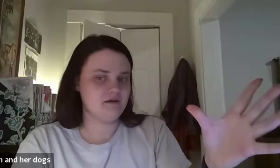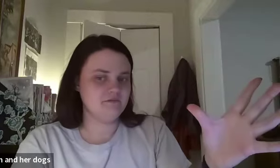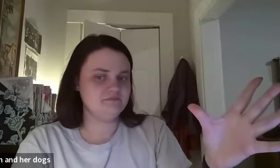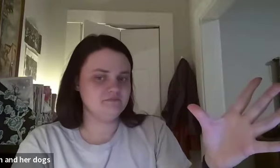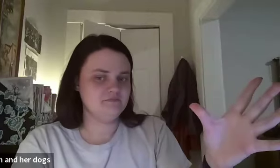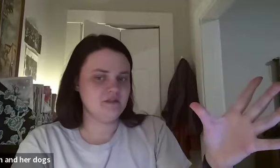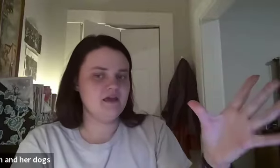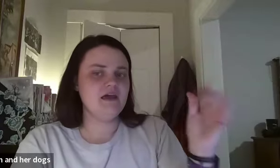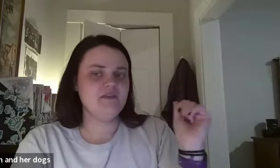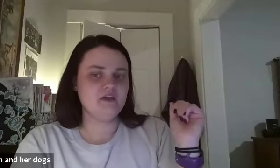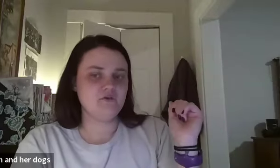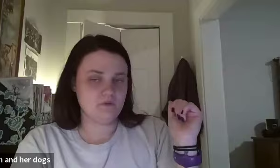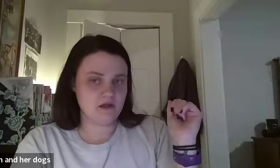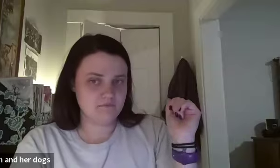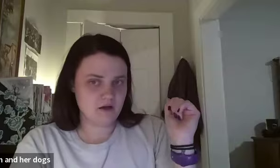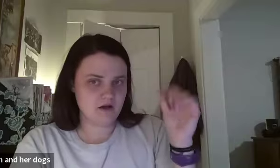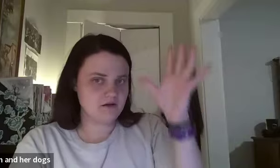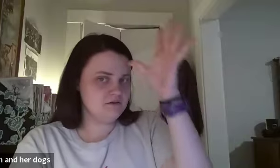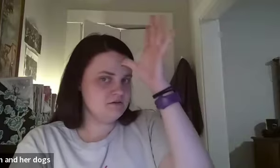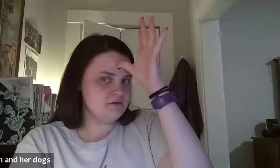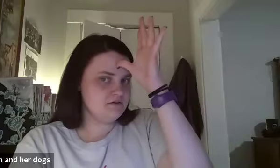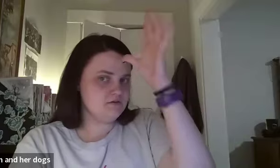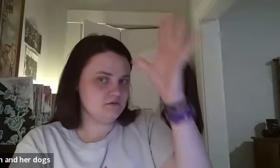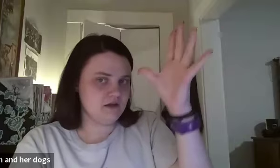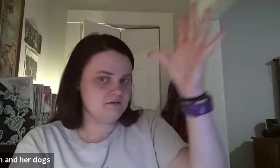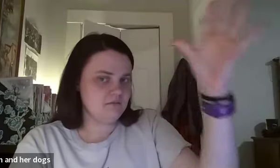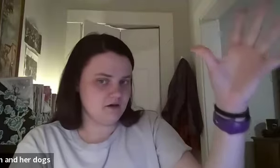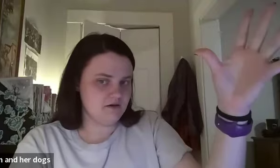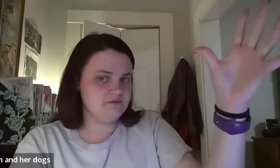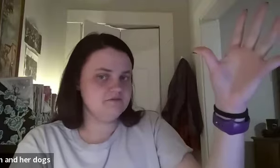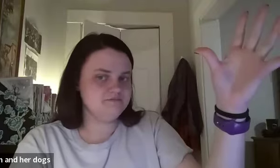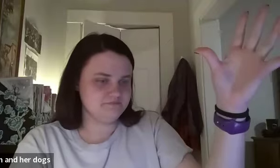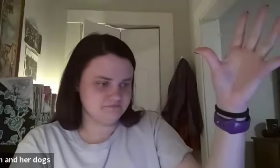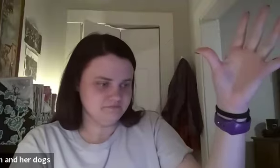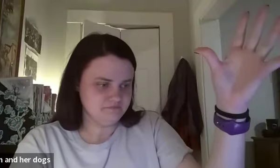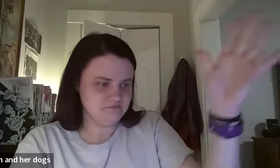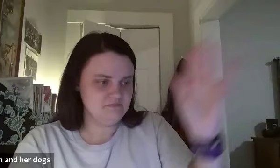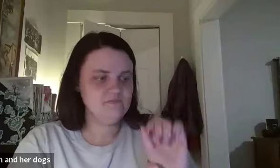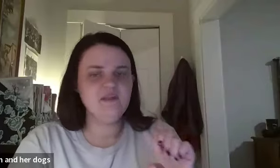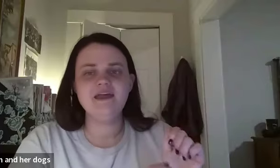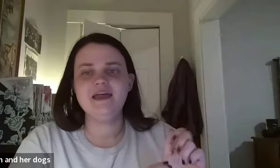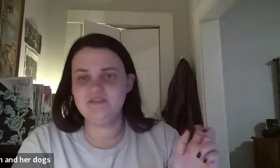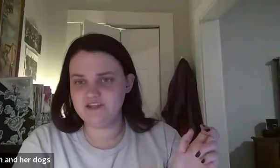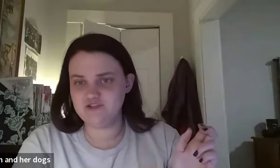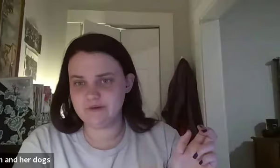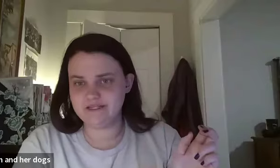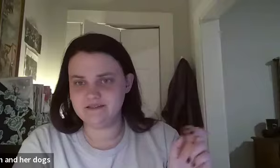grandma, and then grandpa, grandpa, and then